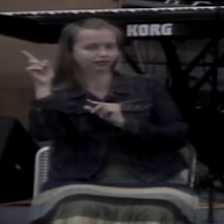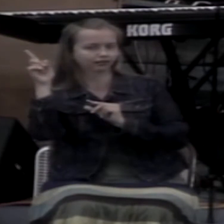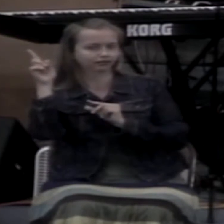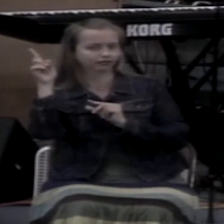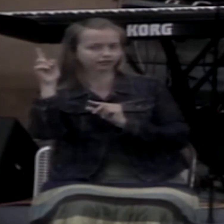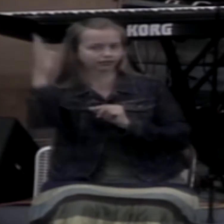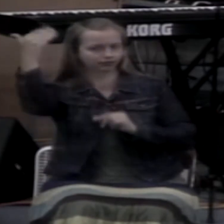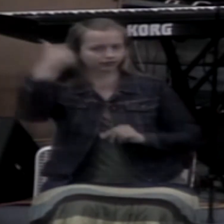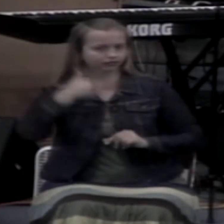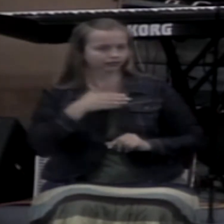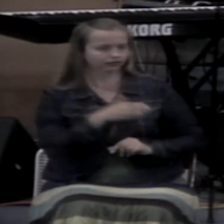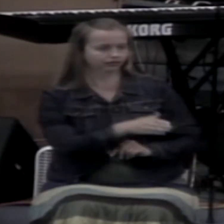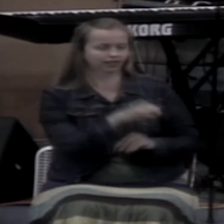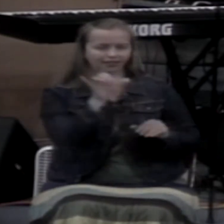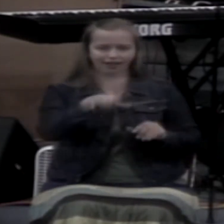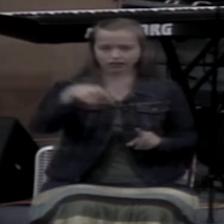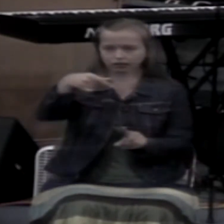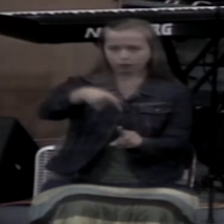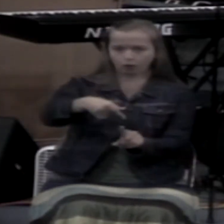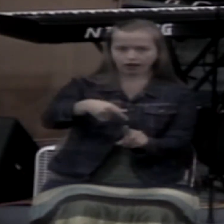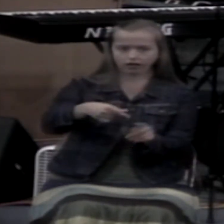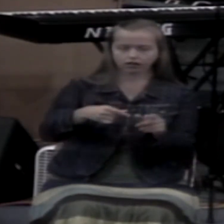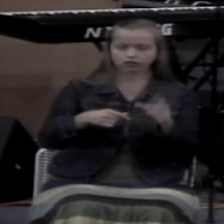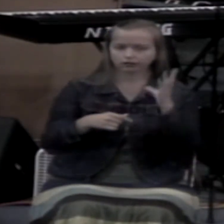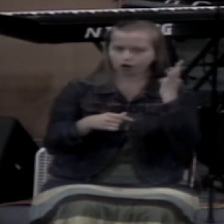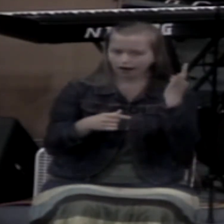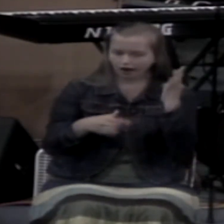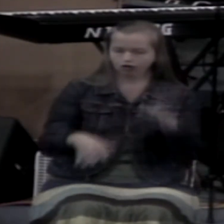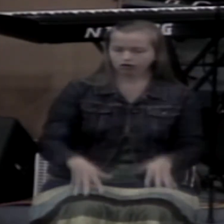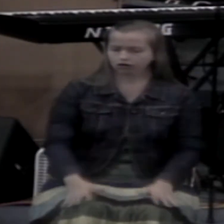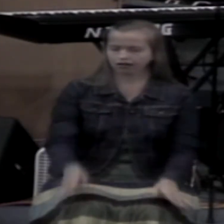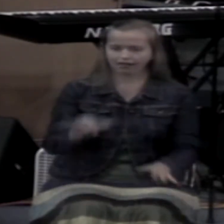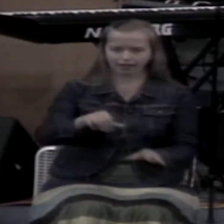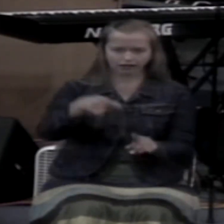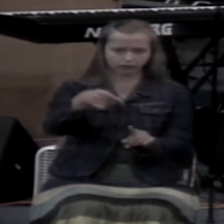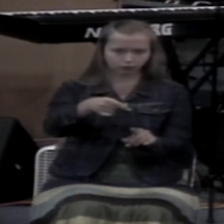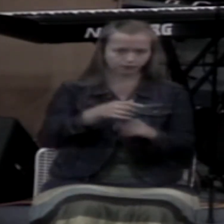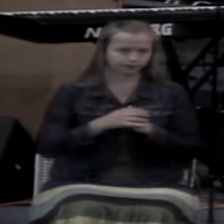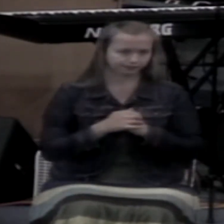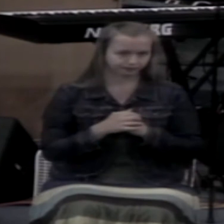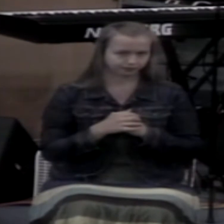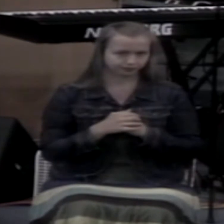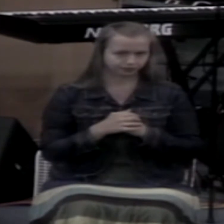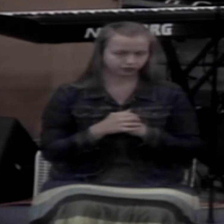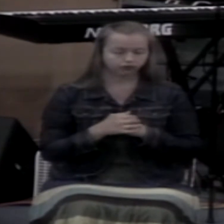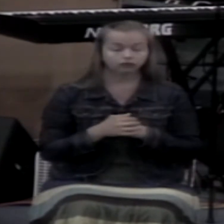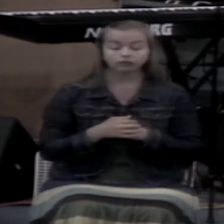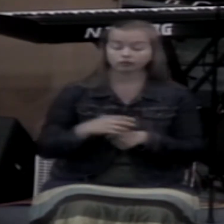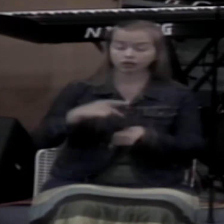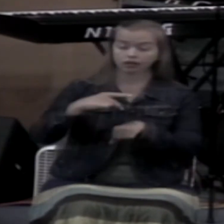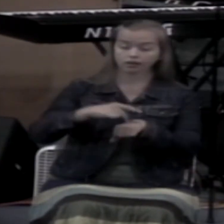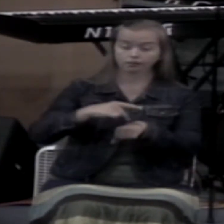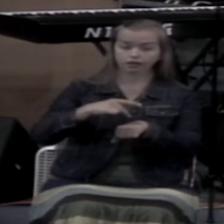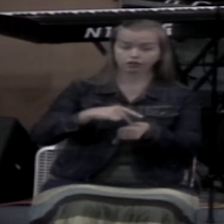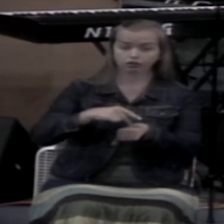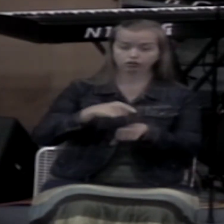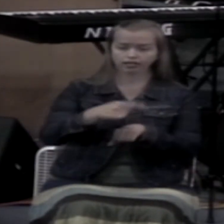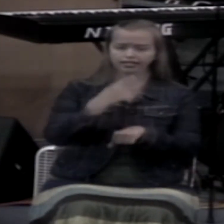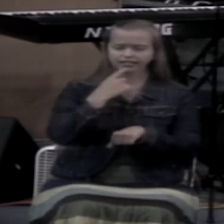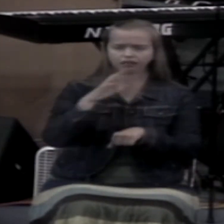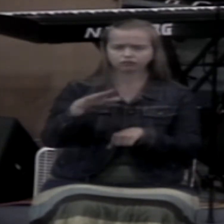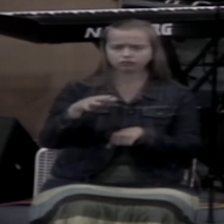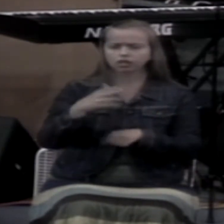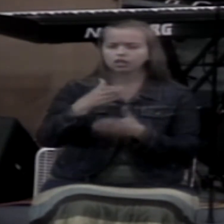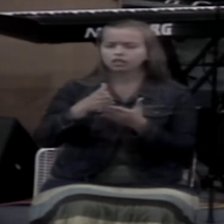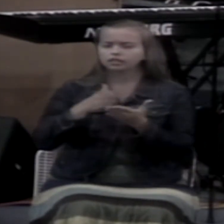Peter says concerning the ladies, you know, some ladies can get two or three scriptures under their belt and they want to go in and take